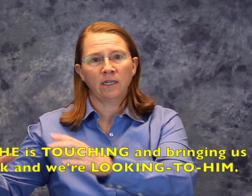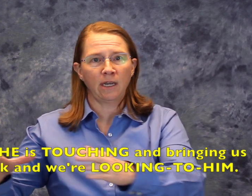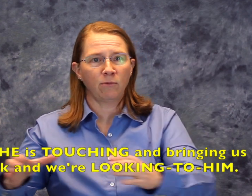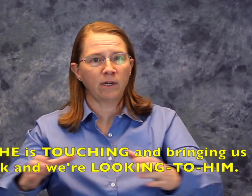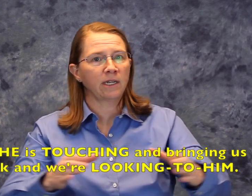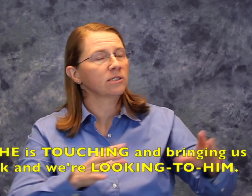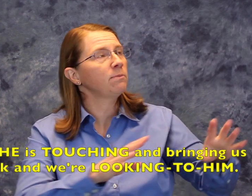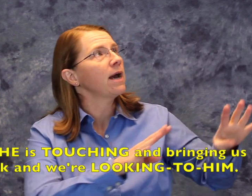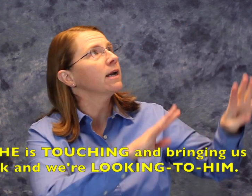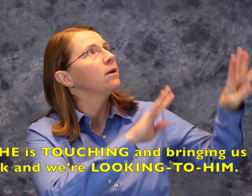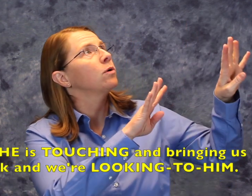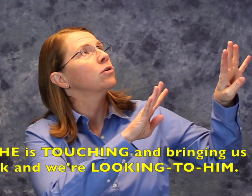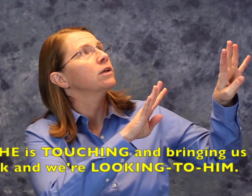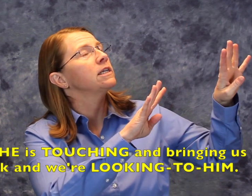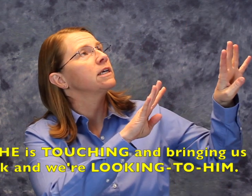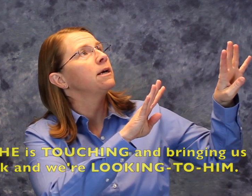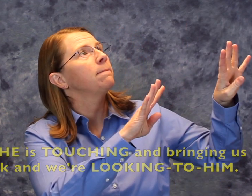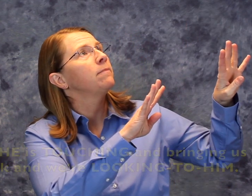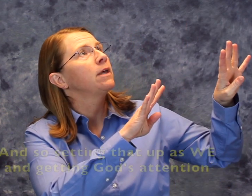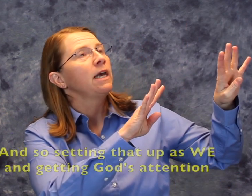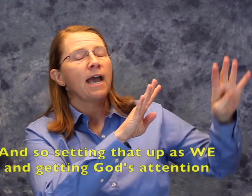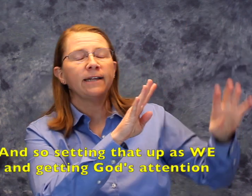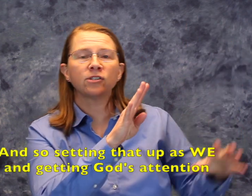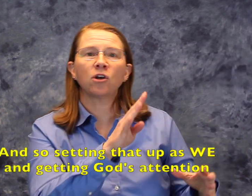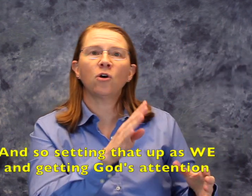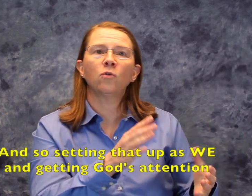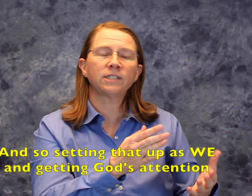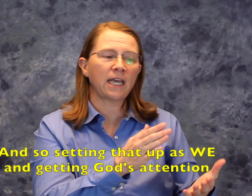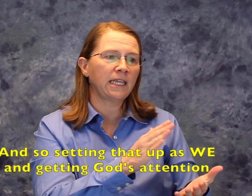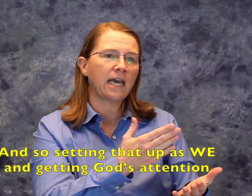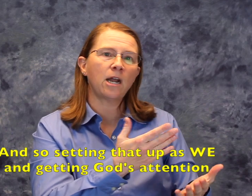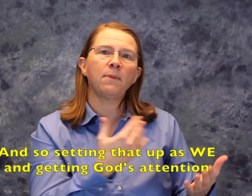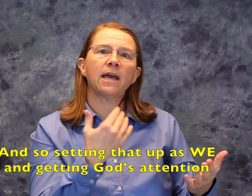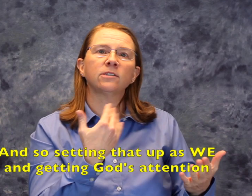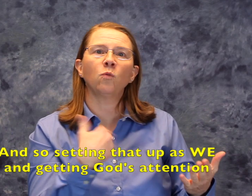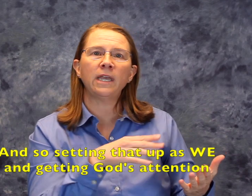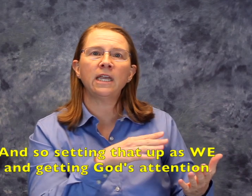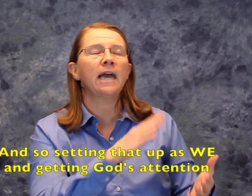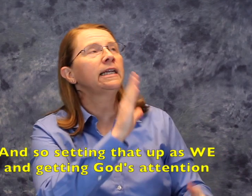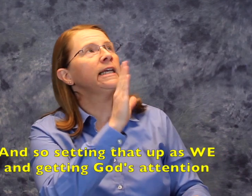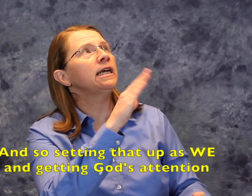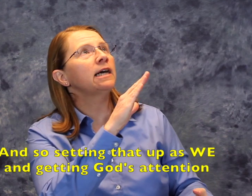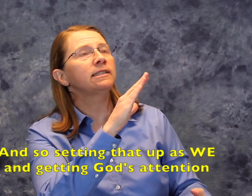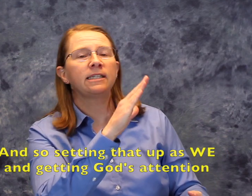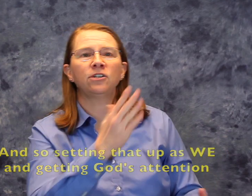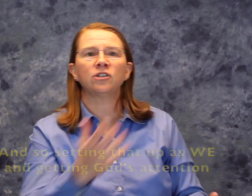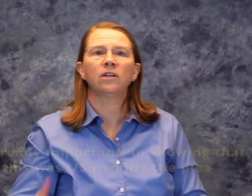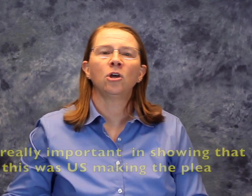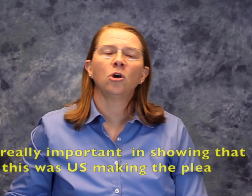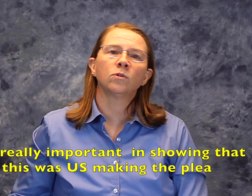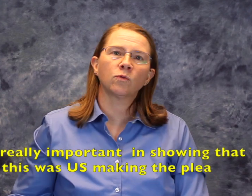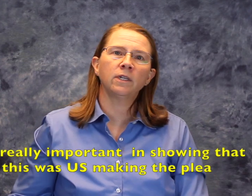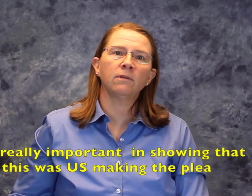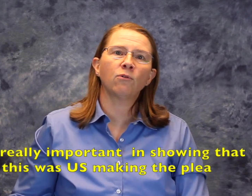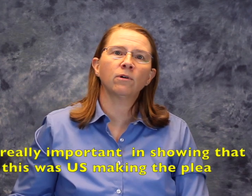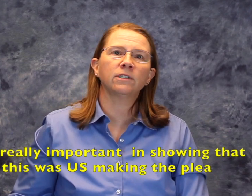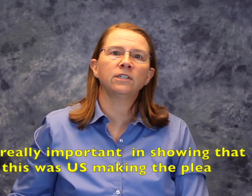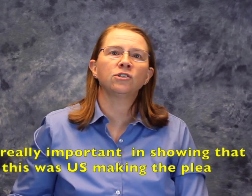and bringing us back, and we're looking to Him. And so setting that up as we and getting God's attention was really important in